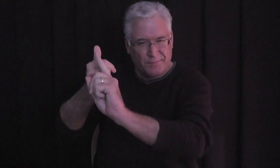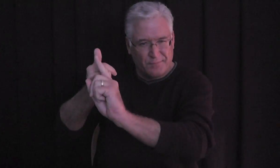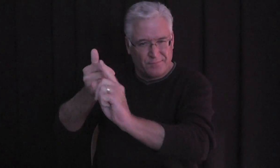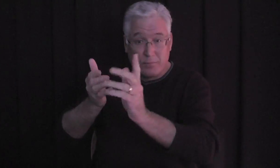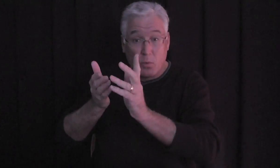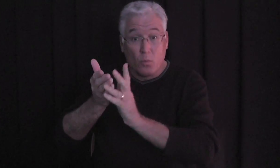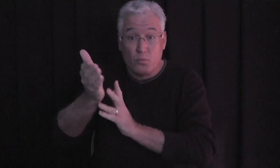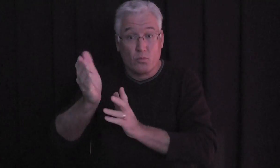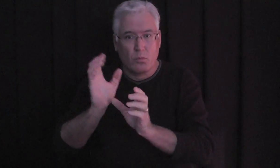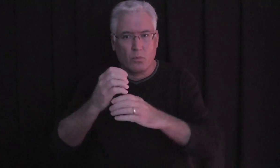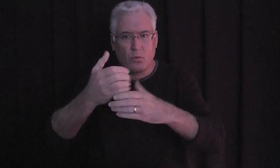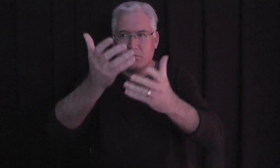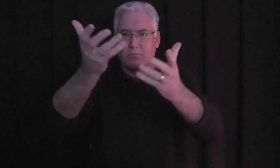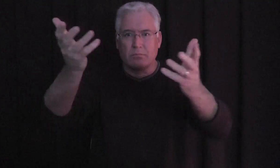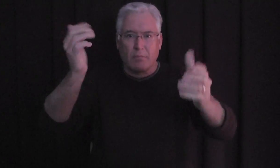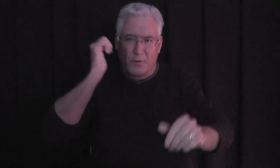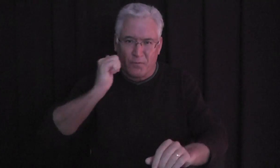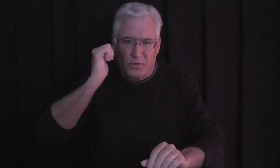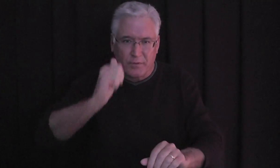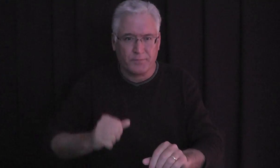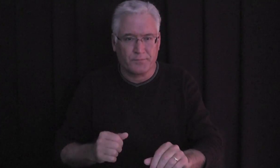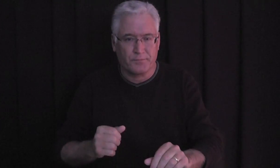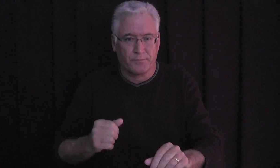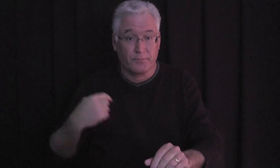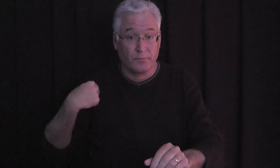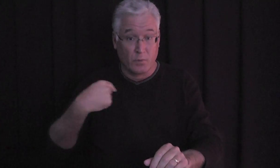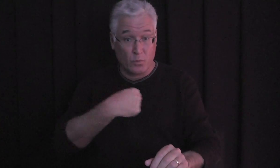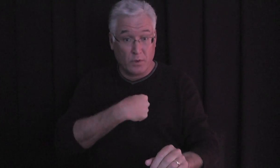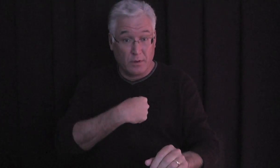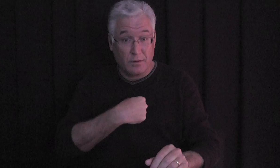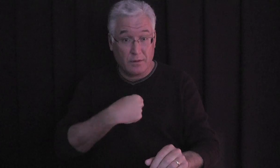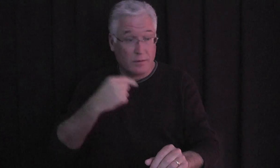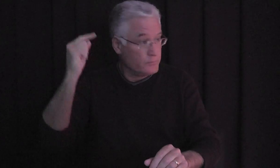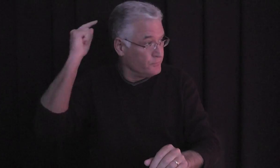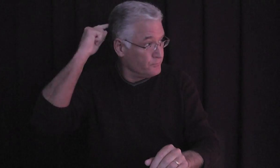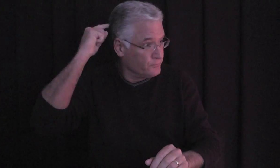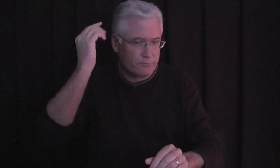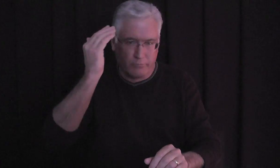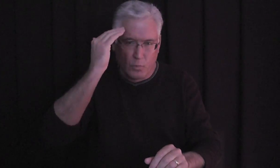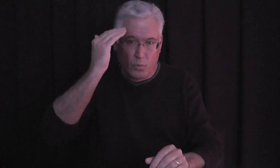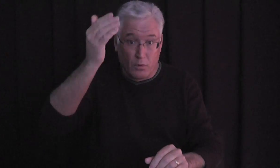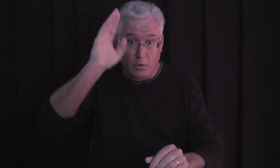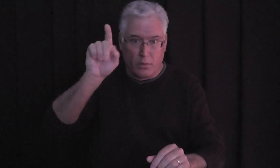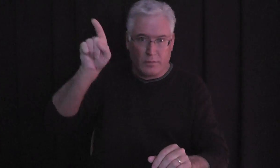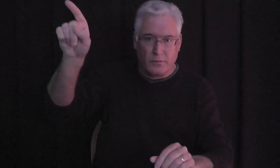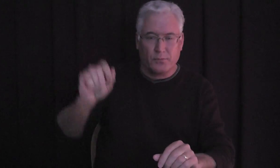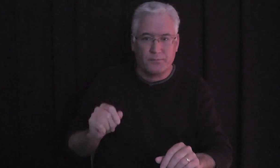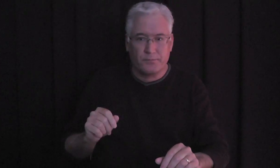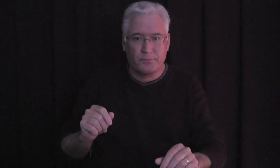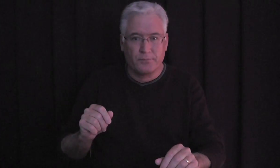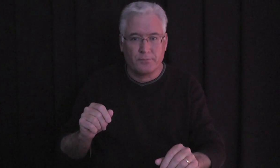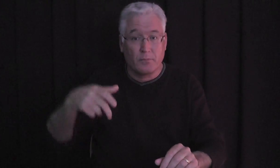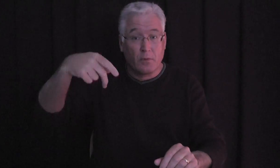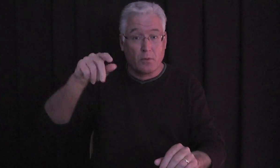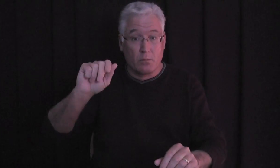And God has shown Himself through all of creation every day. We know that God is